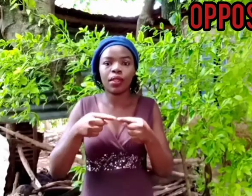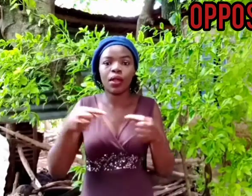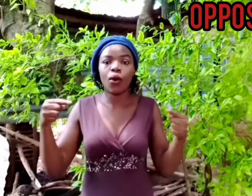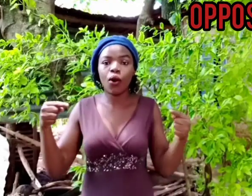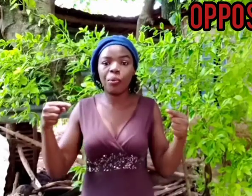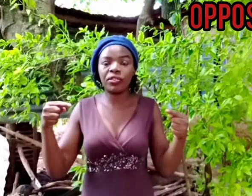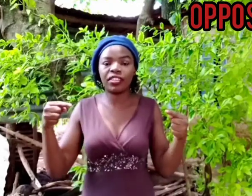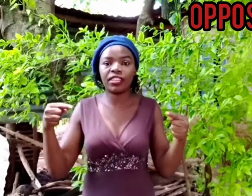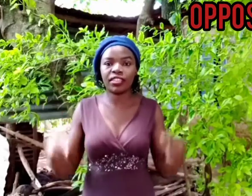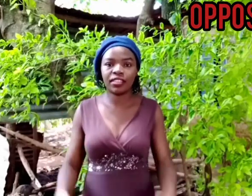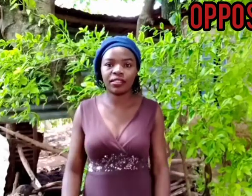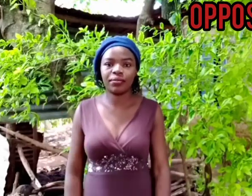Opposite.